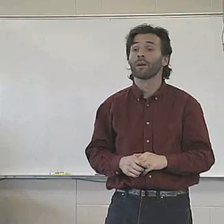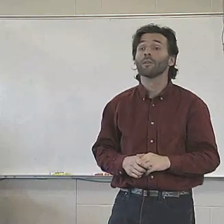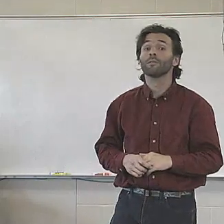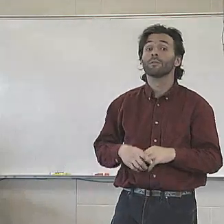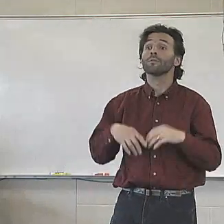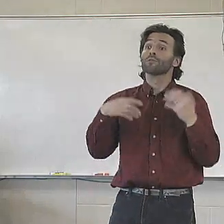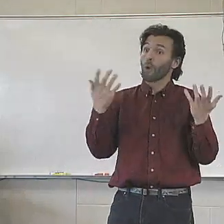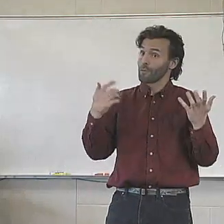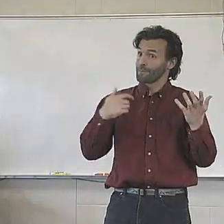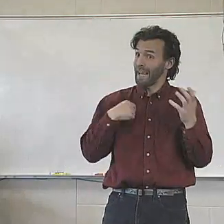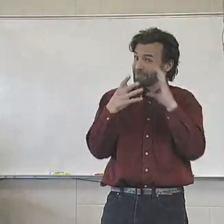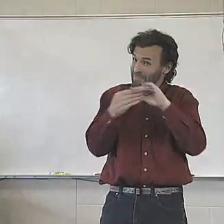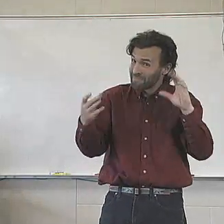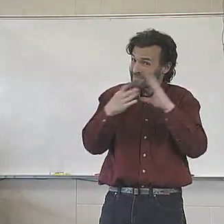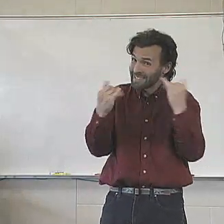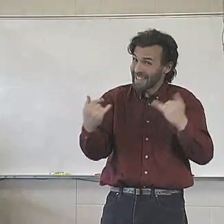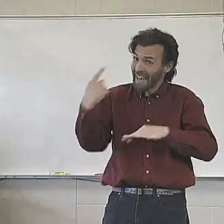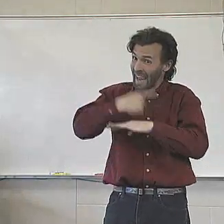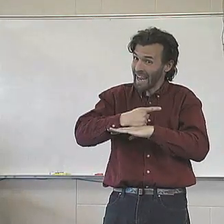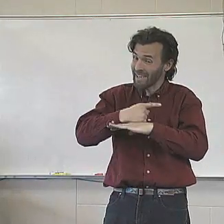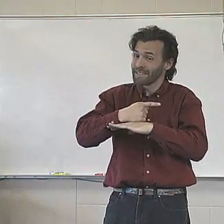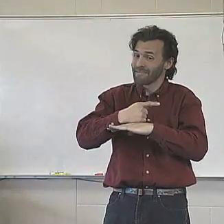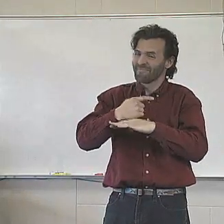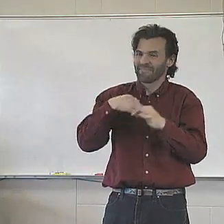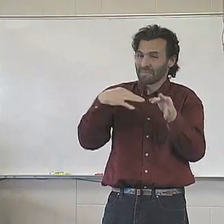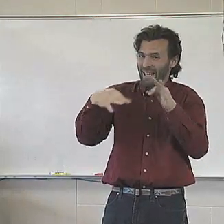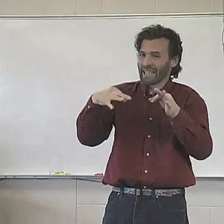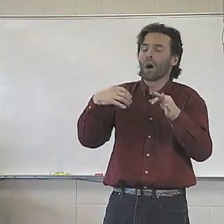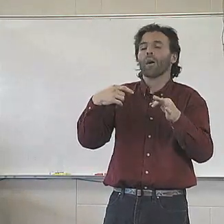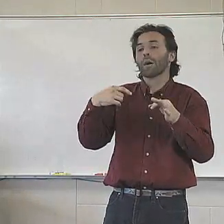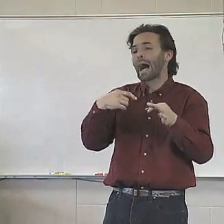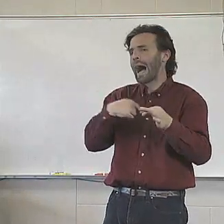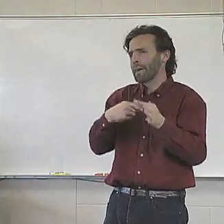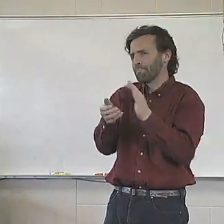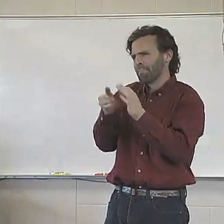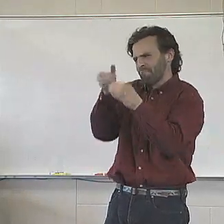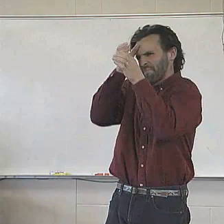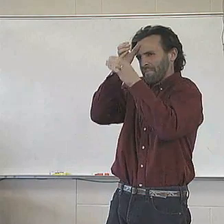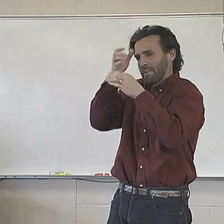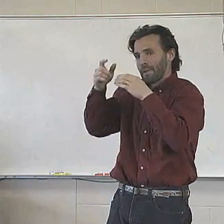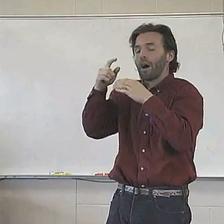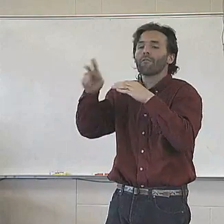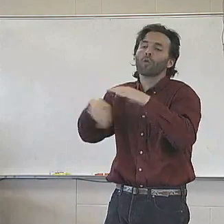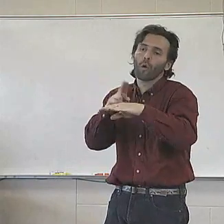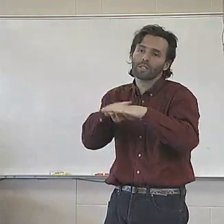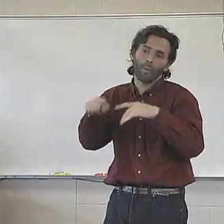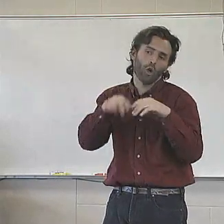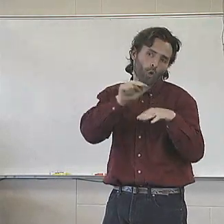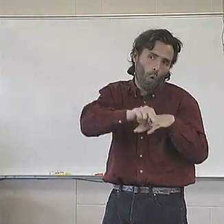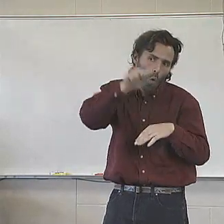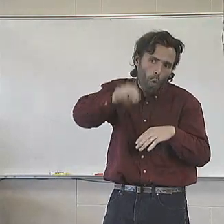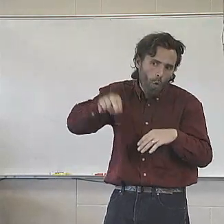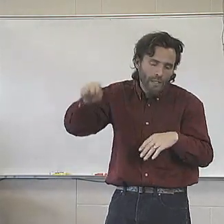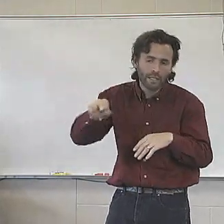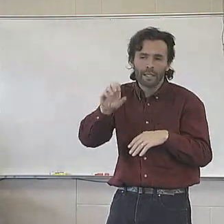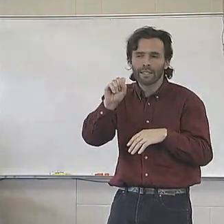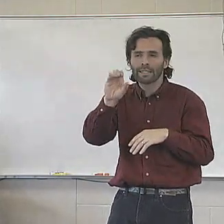So what I wanted to talk to you about today was, I'm an expert, of course, in Norwegian and Scandinavian folklore because